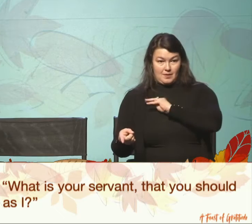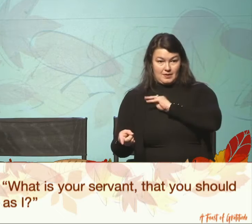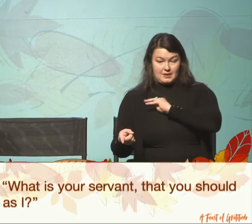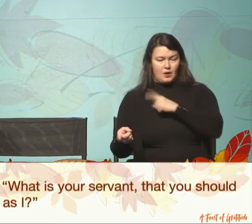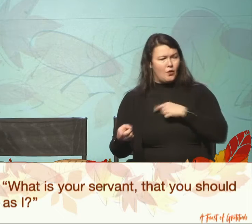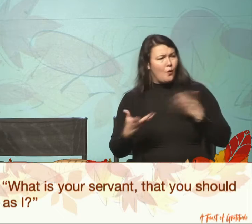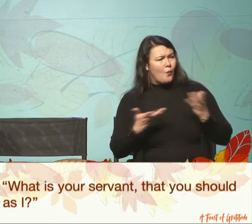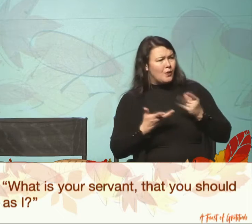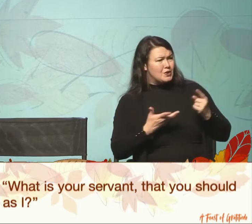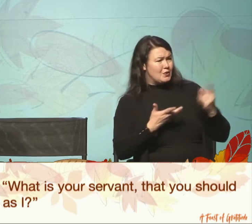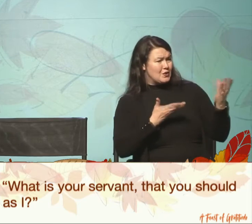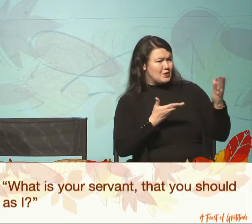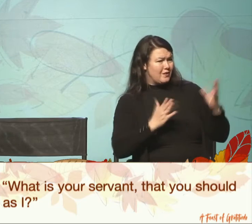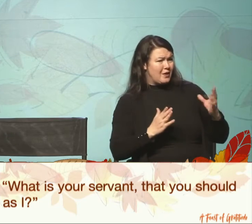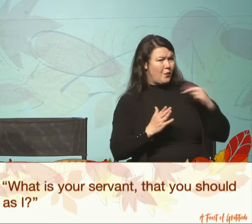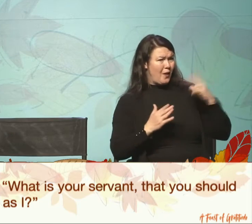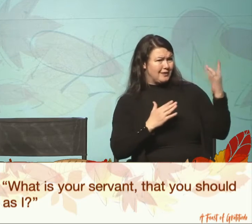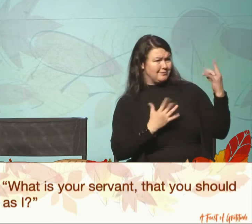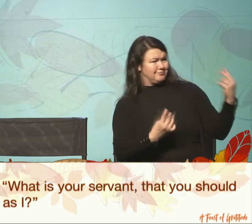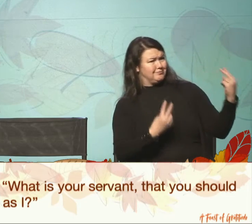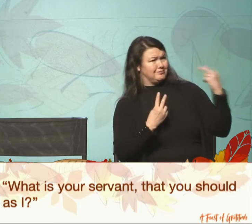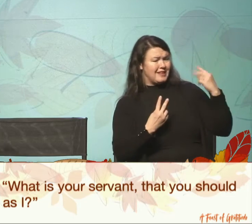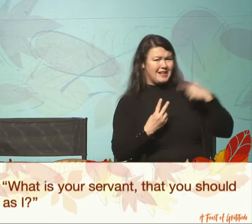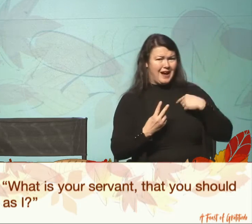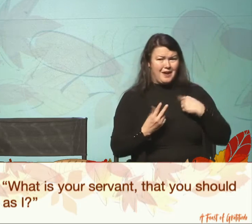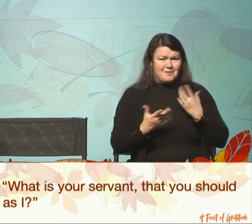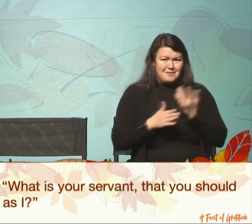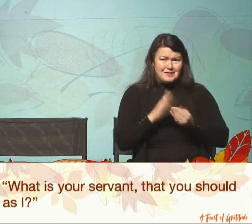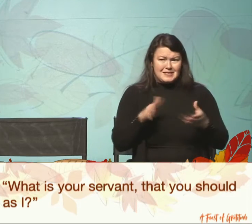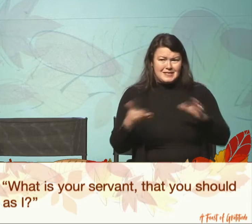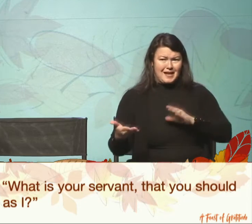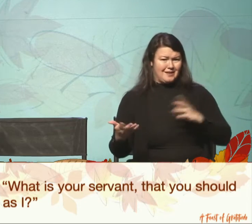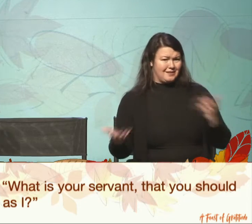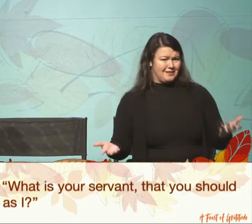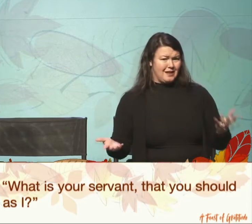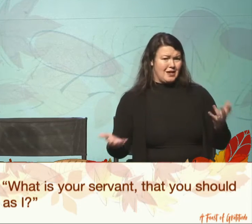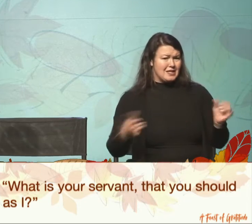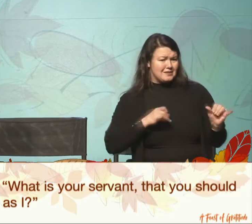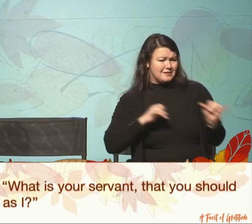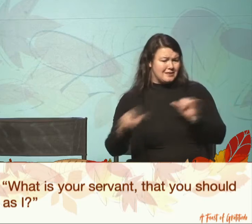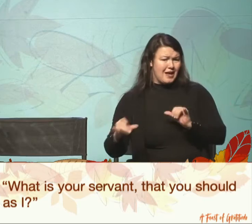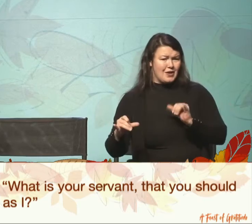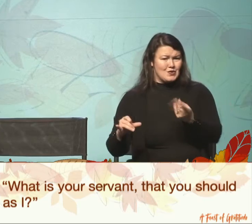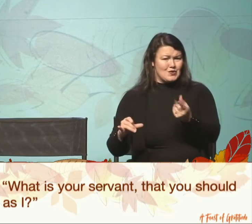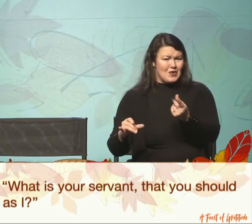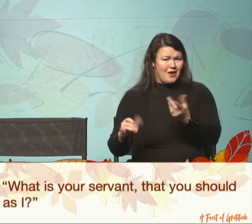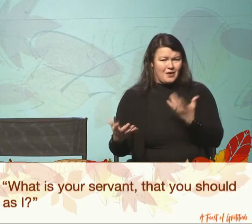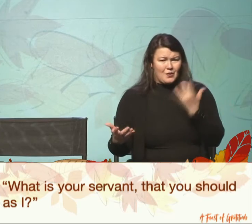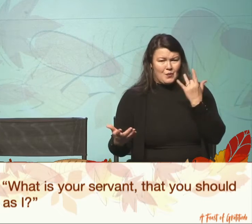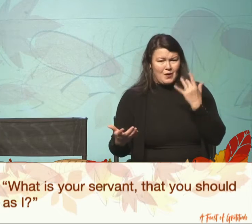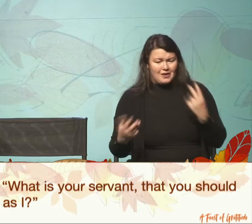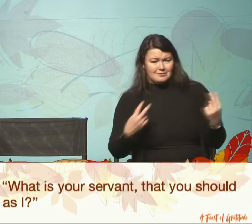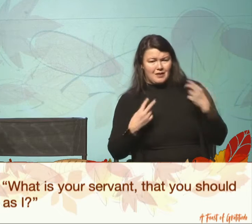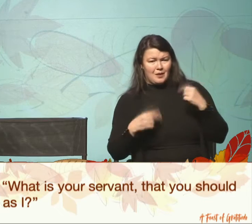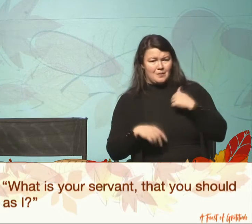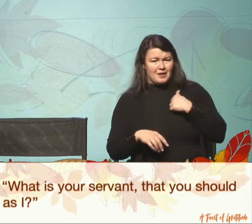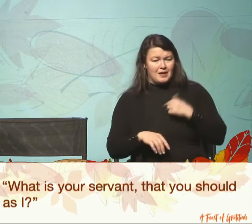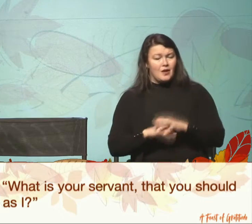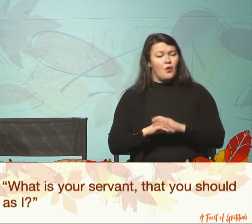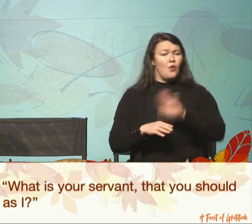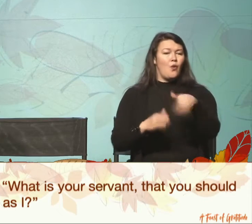into the hopeless state of Mephibosheth. As he looked at his life, as he thought what was ahead of him, as he thought about the whole line of Saul,